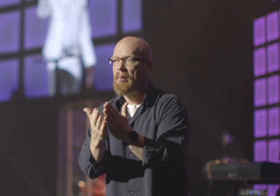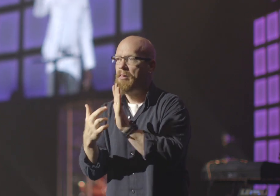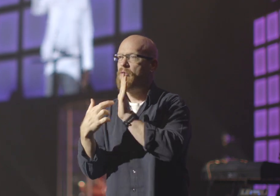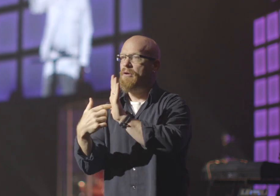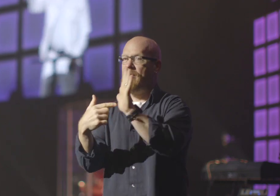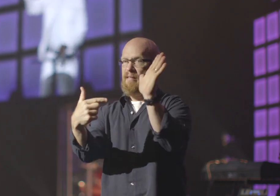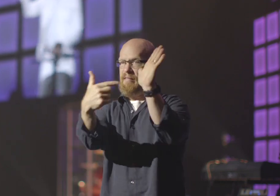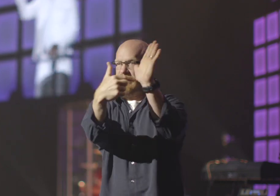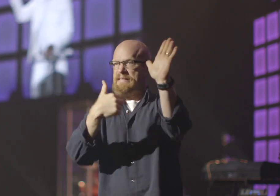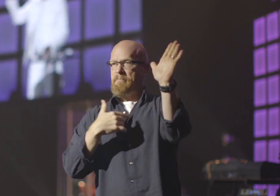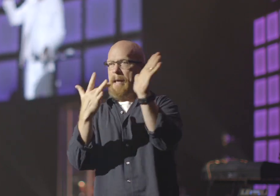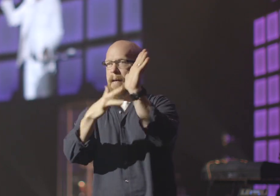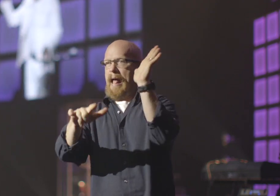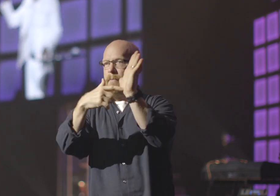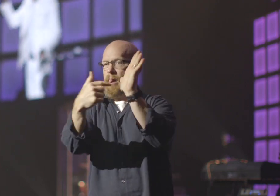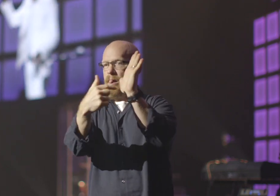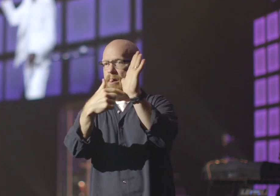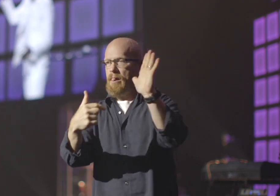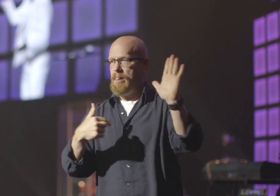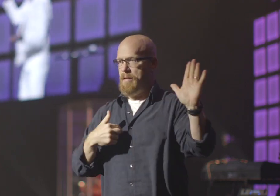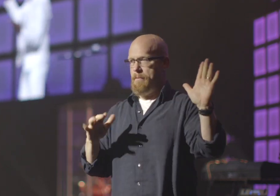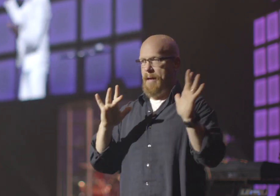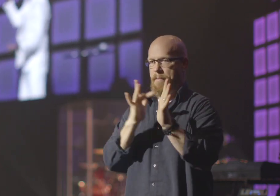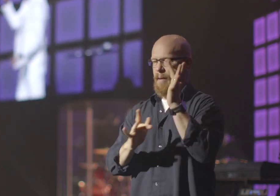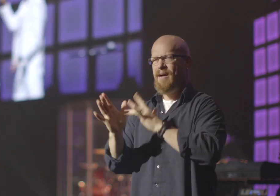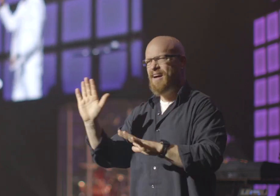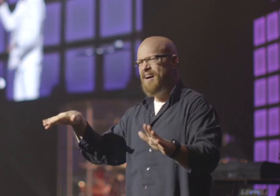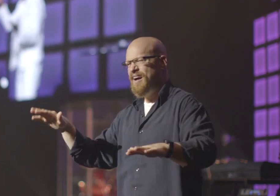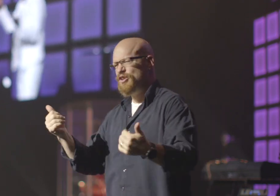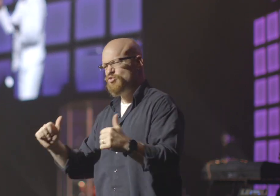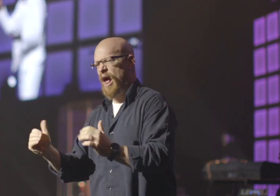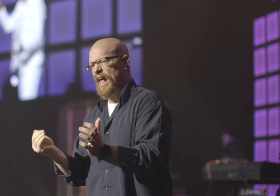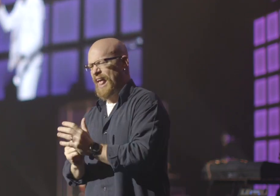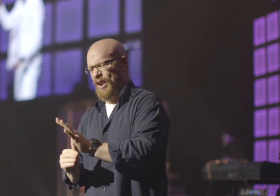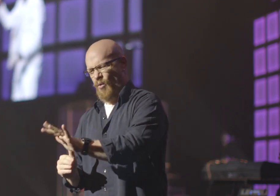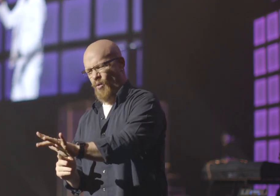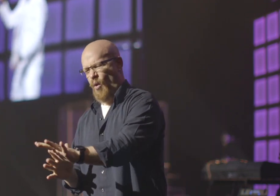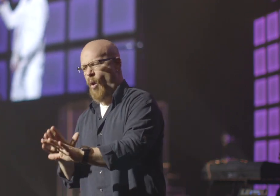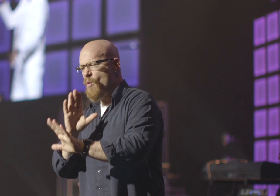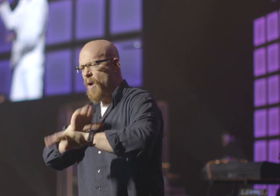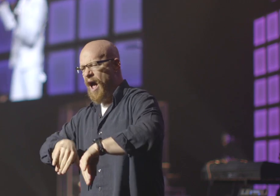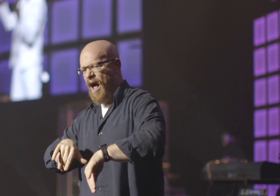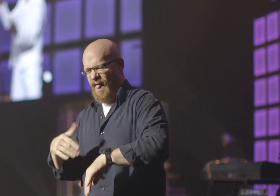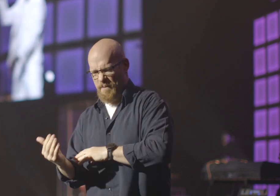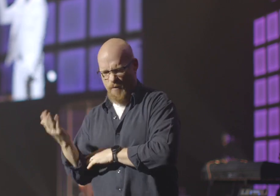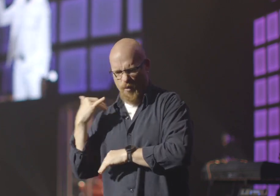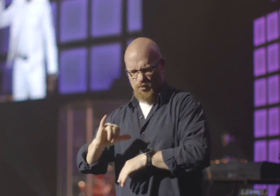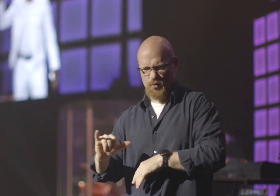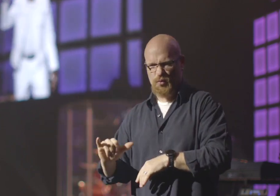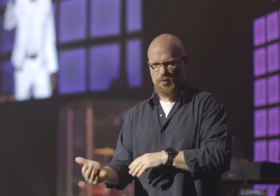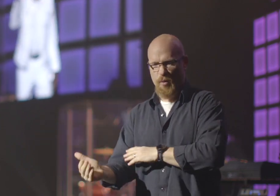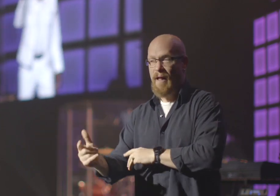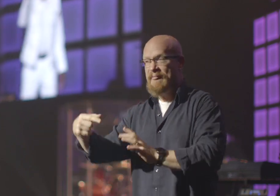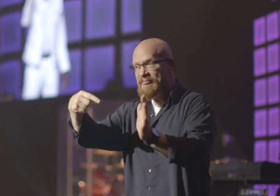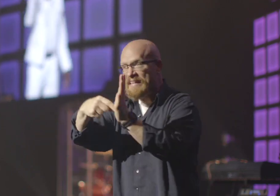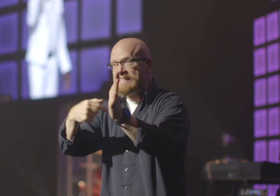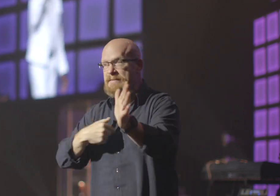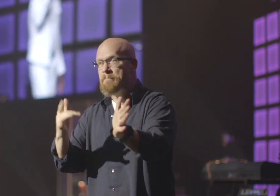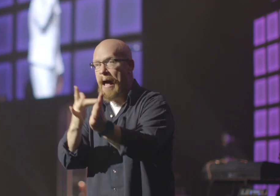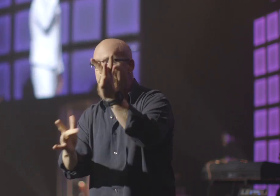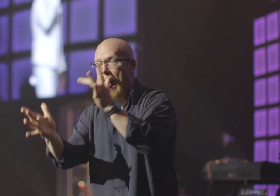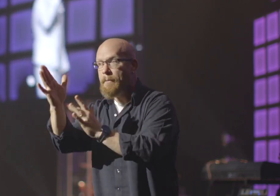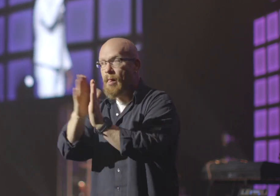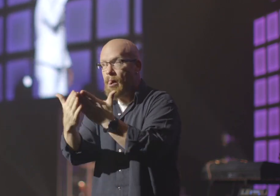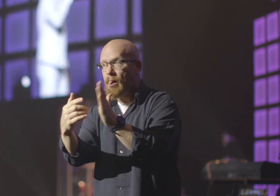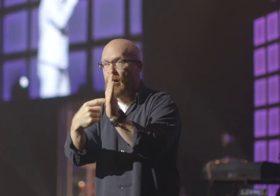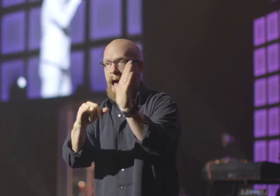is my Bible. This is my Bible. All right. Okay, so I see the same crowd. Got to go a little louder. This is my Bible.